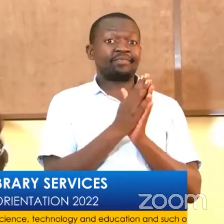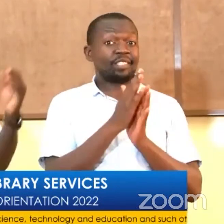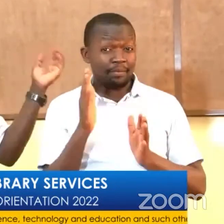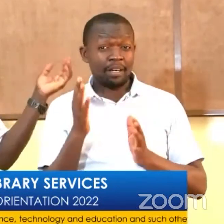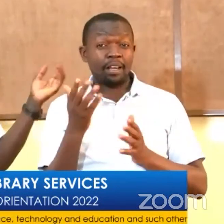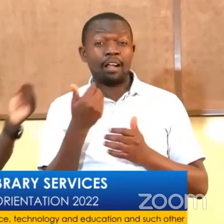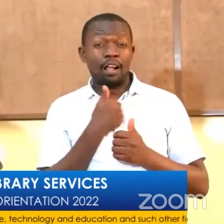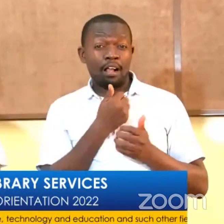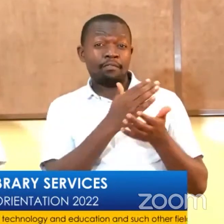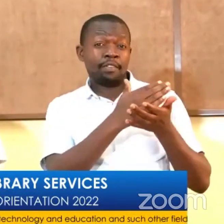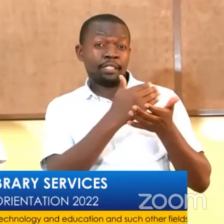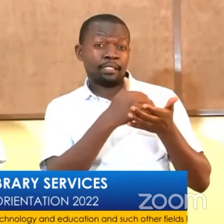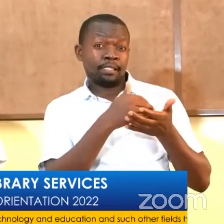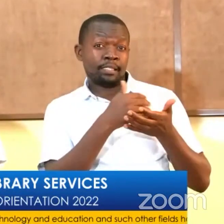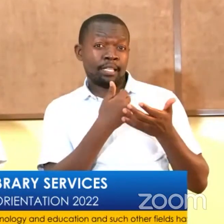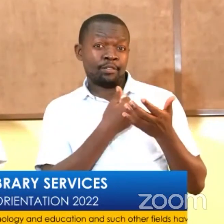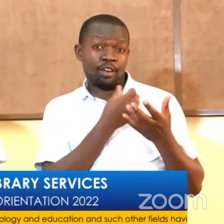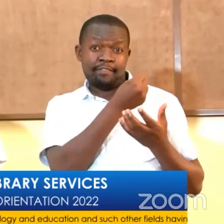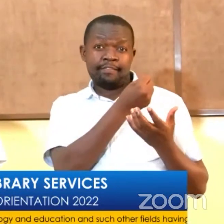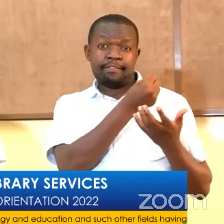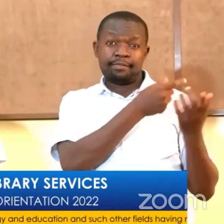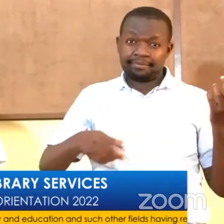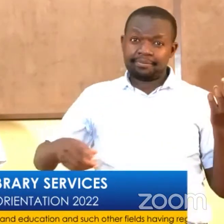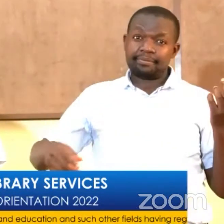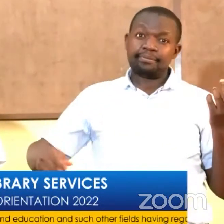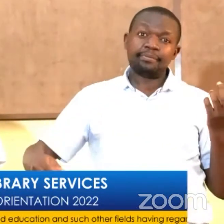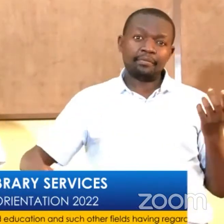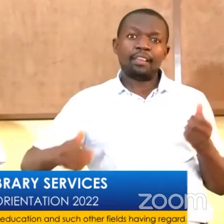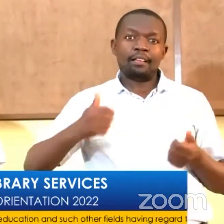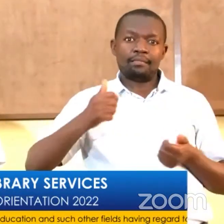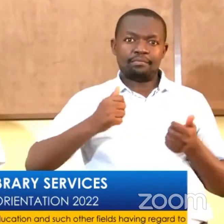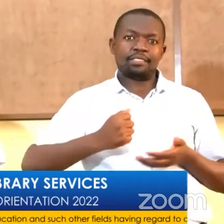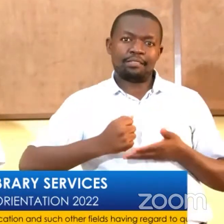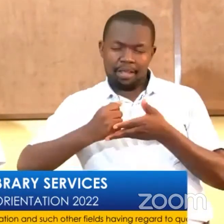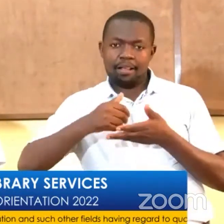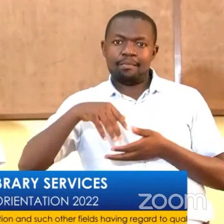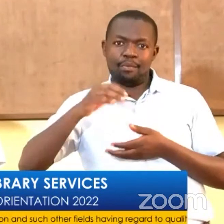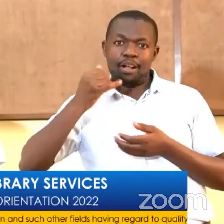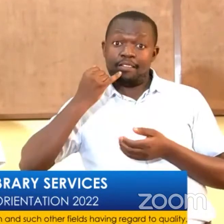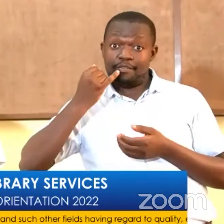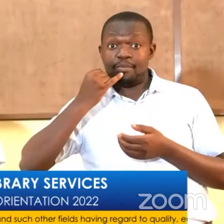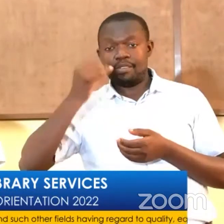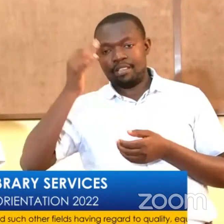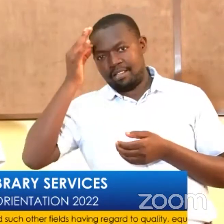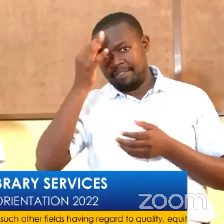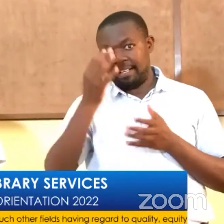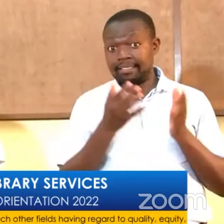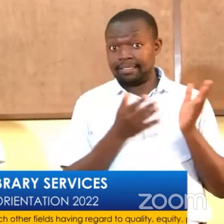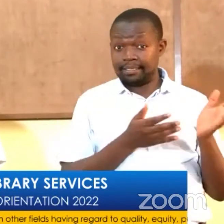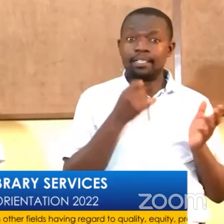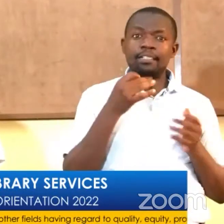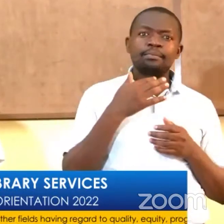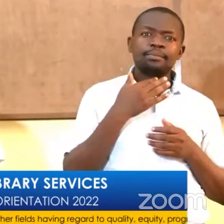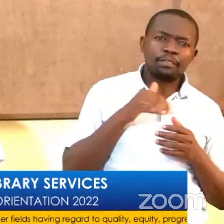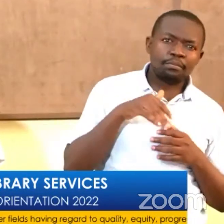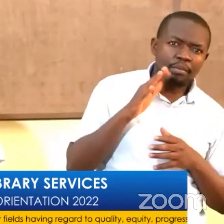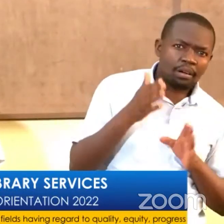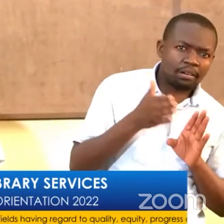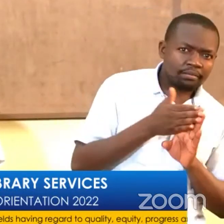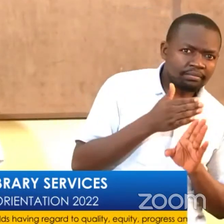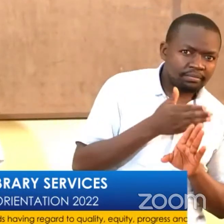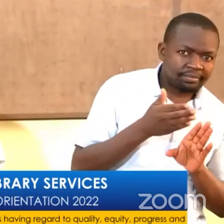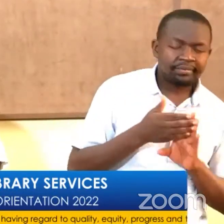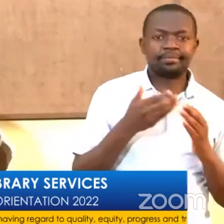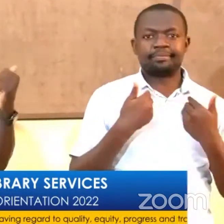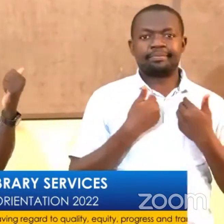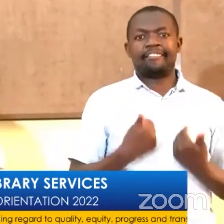section there which will also give you more information at the faculty. If you need more guidance, I'm